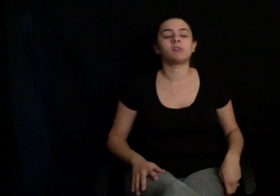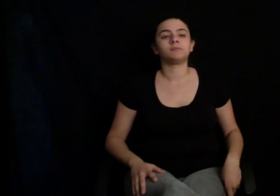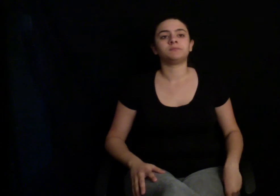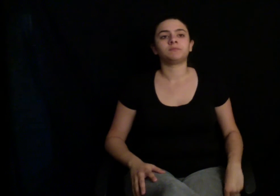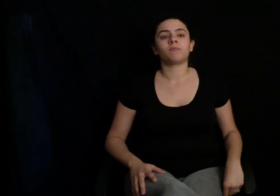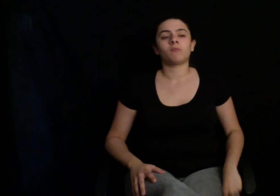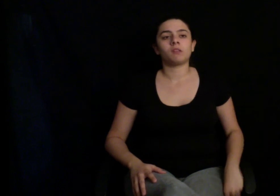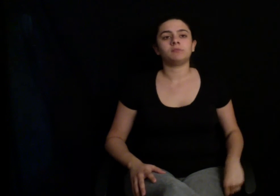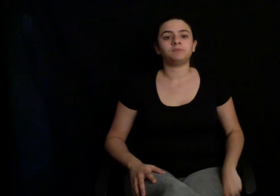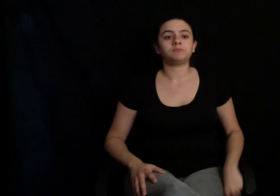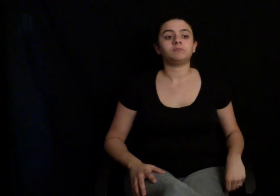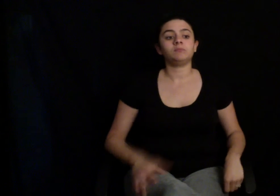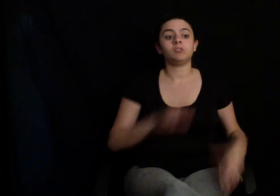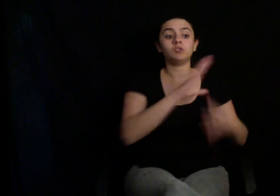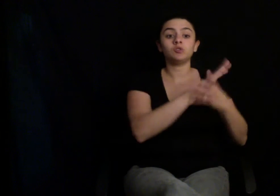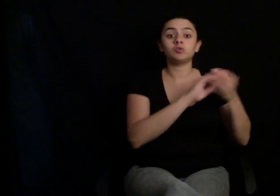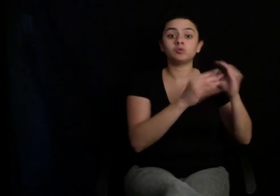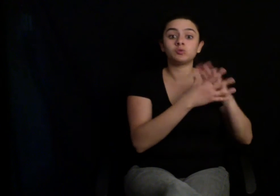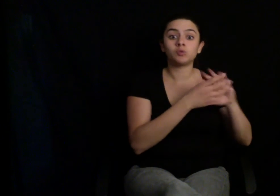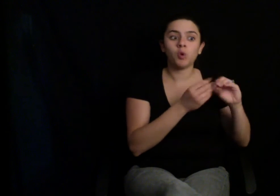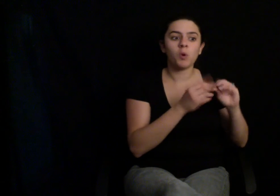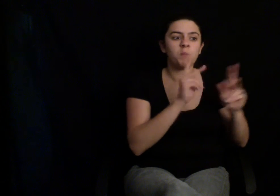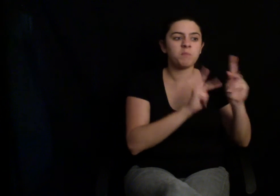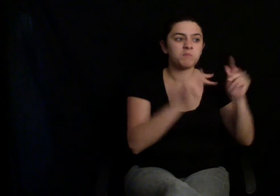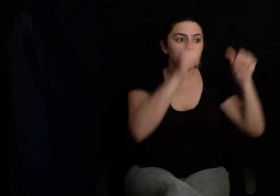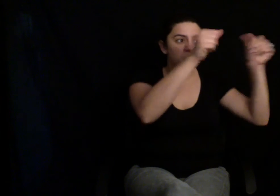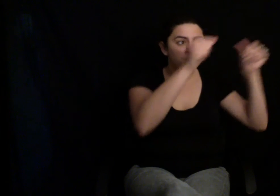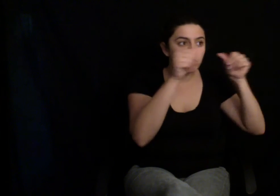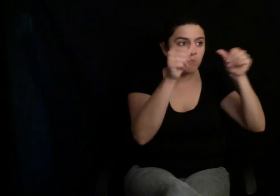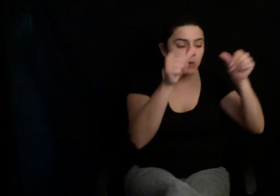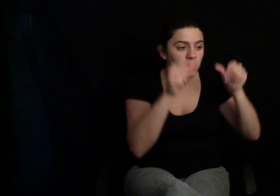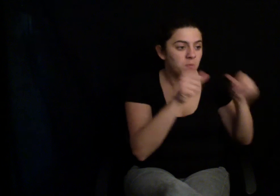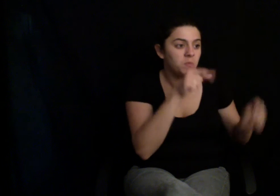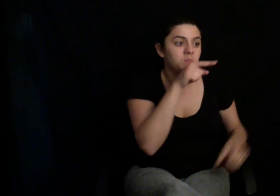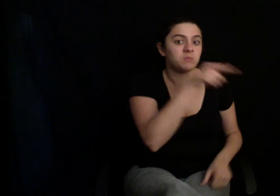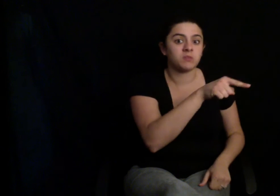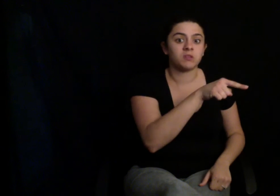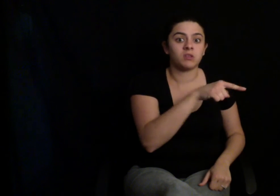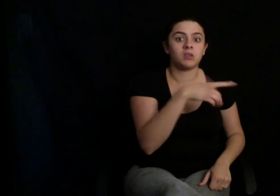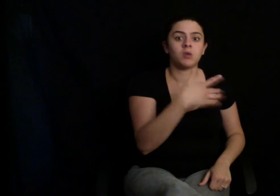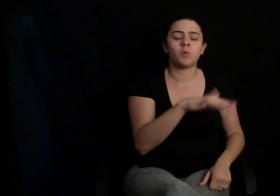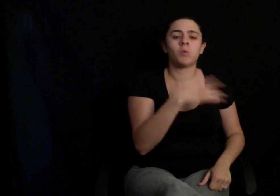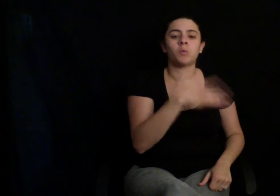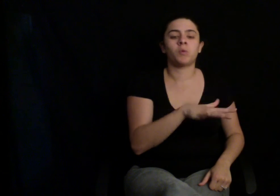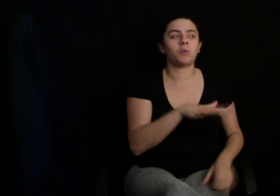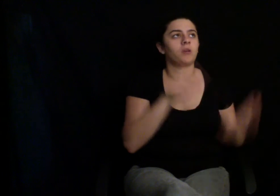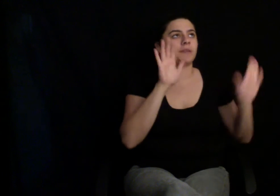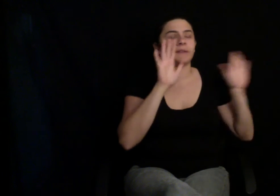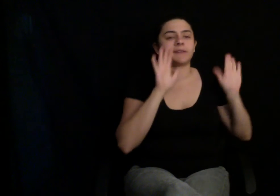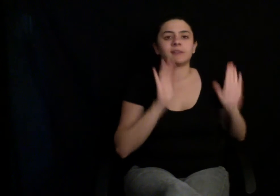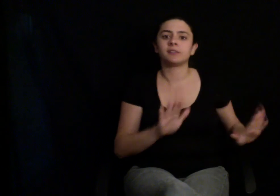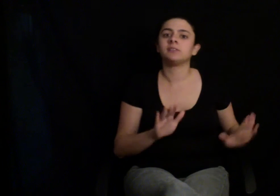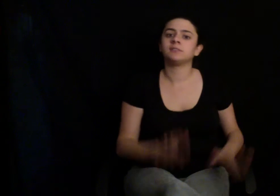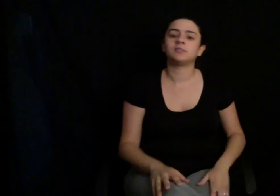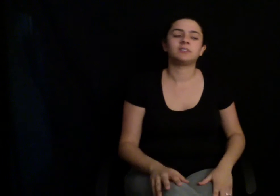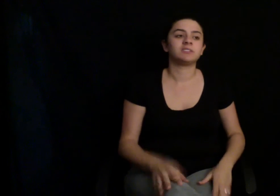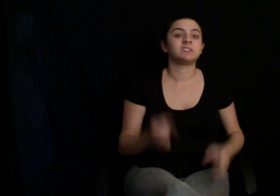the stories coming out of it are incredible. People are putting porn as old as in their 60s. People are signing up for NoFap, and they actually